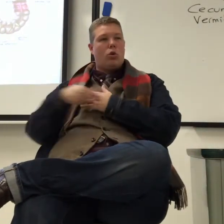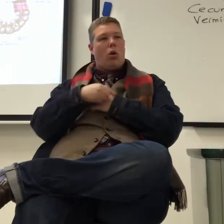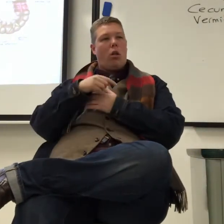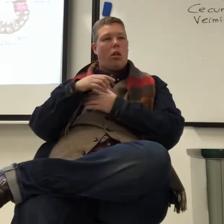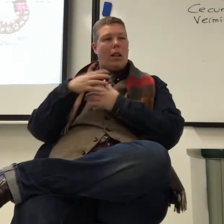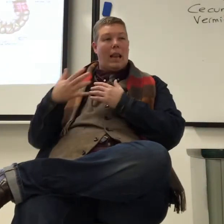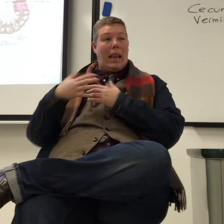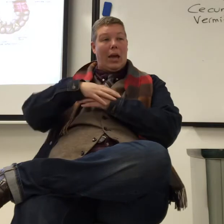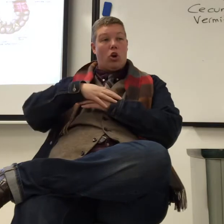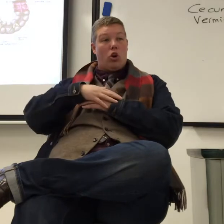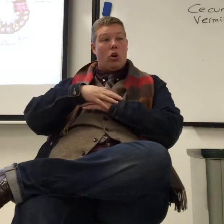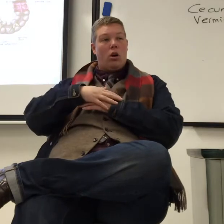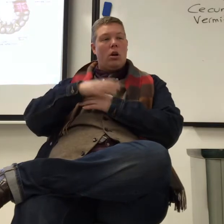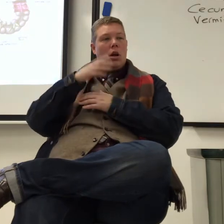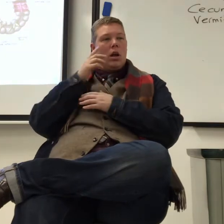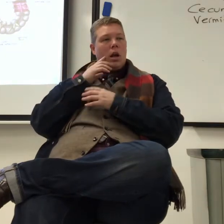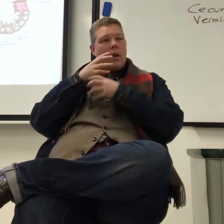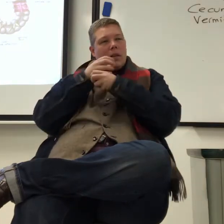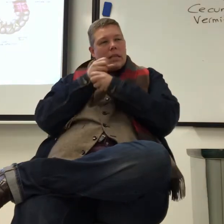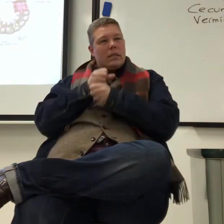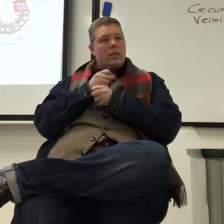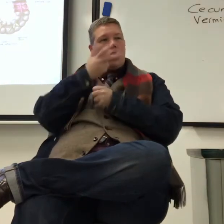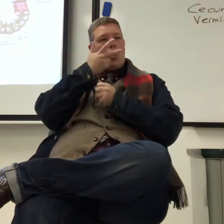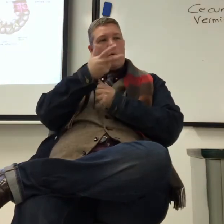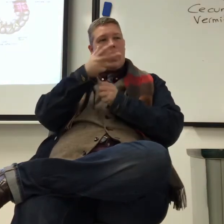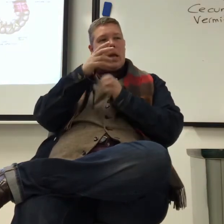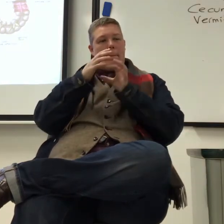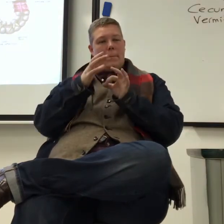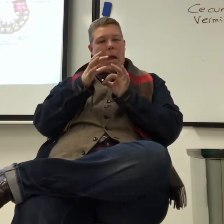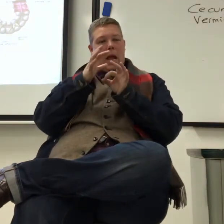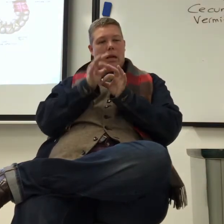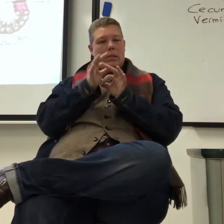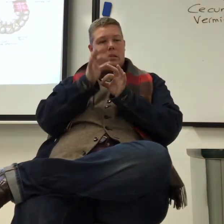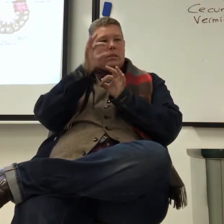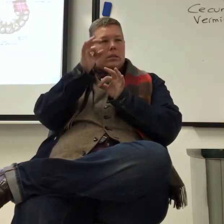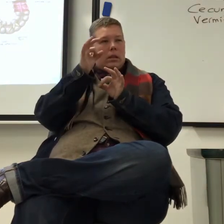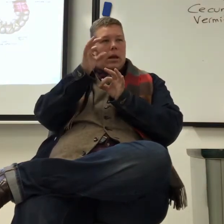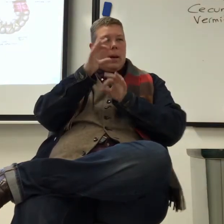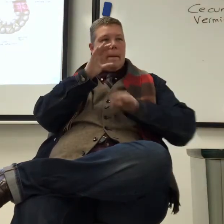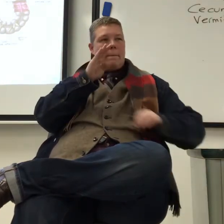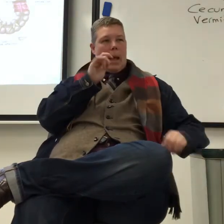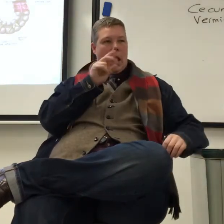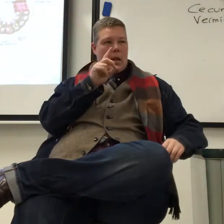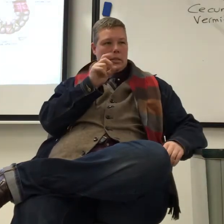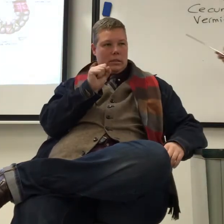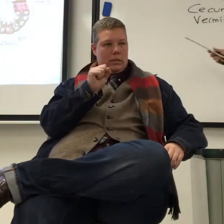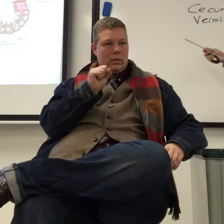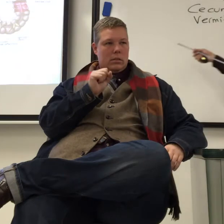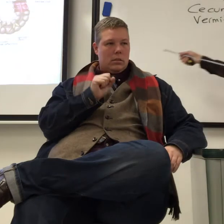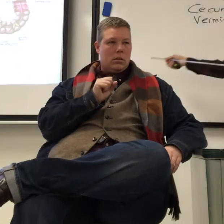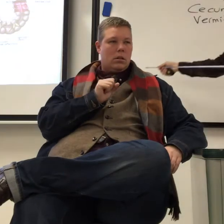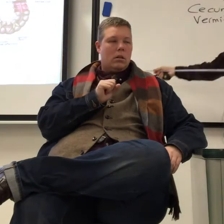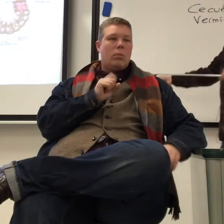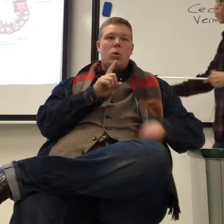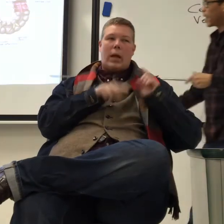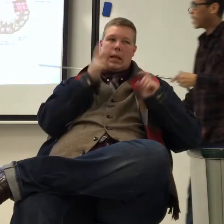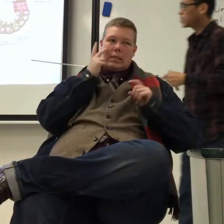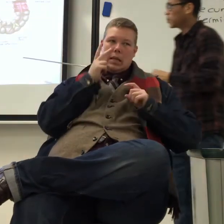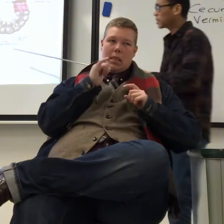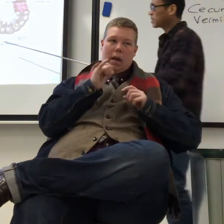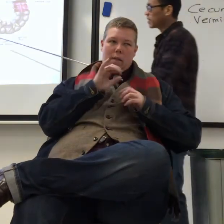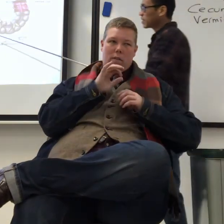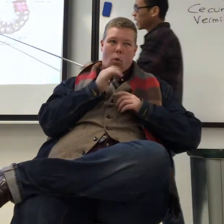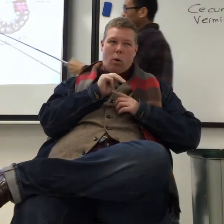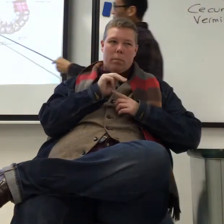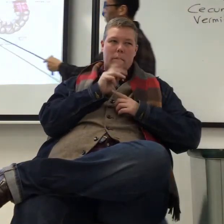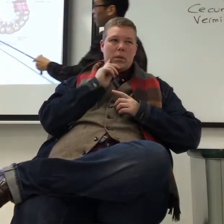it condenses into 3 little bands that run up longitudinally. Now you can't see the formation of it because they cut away so you